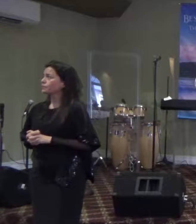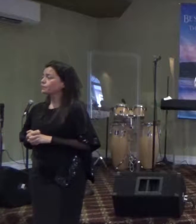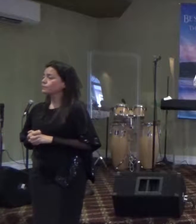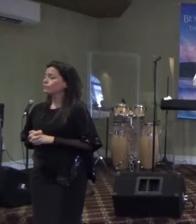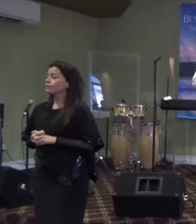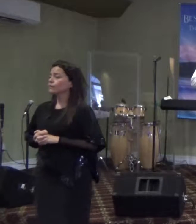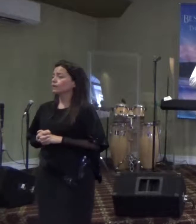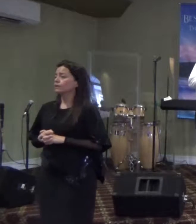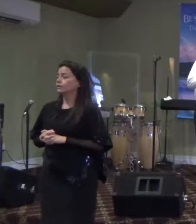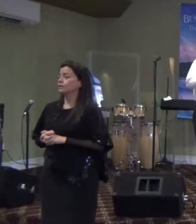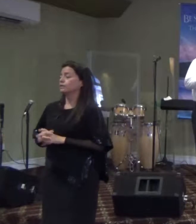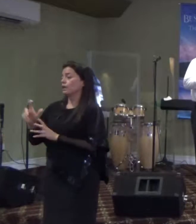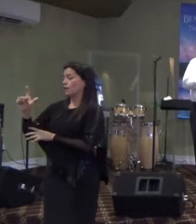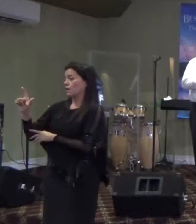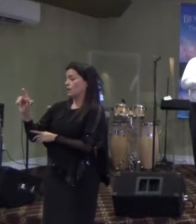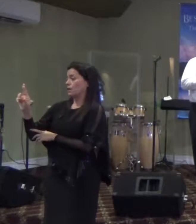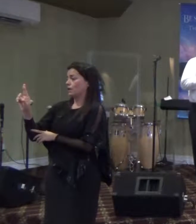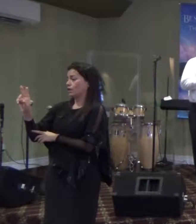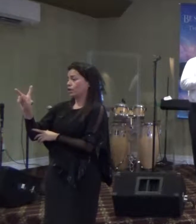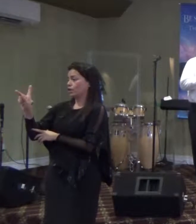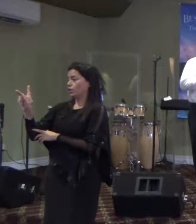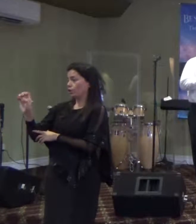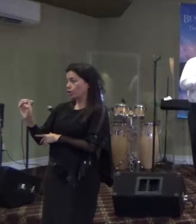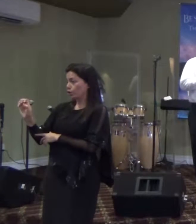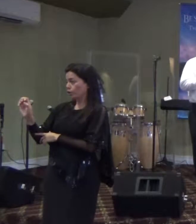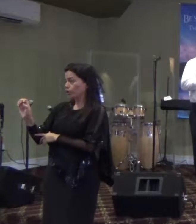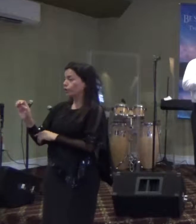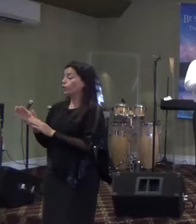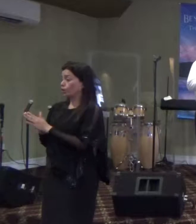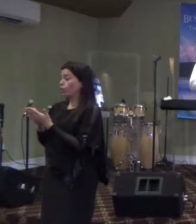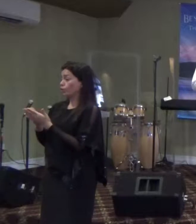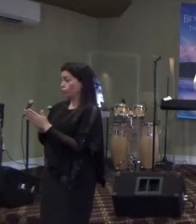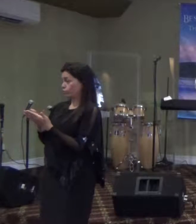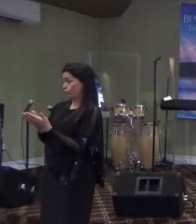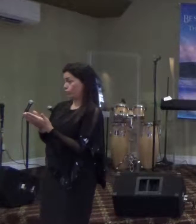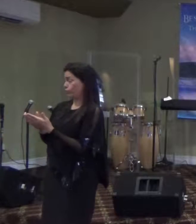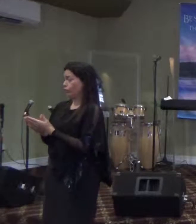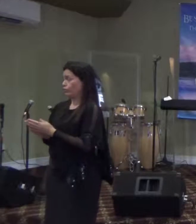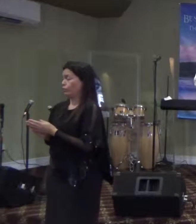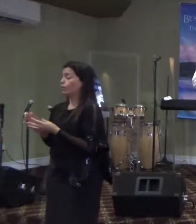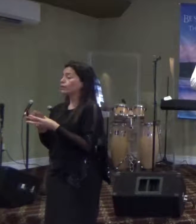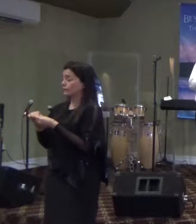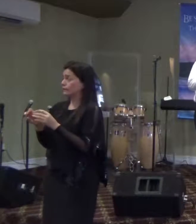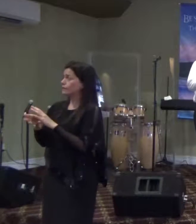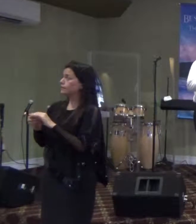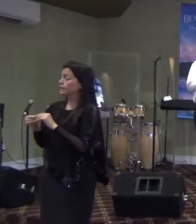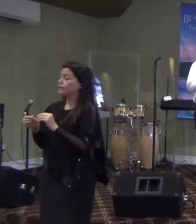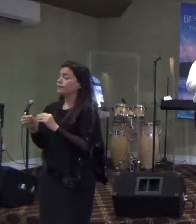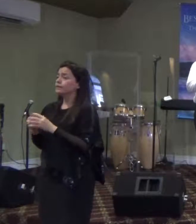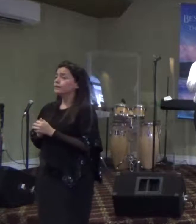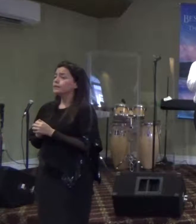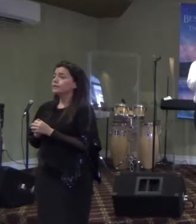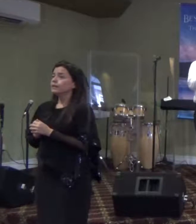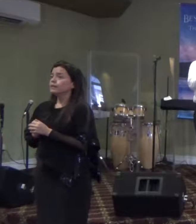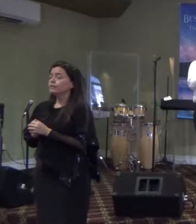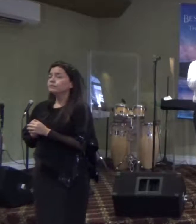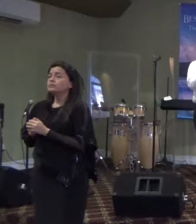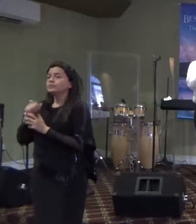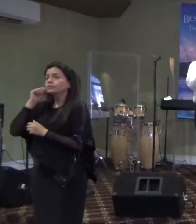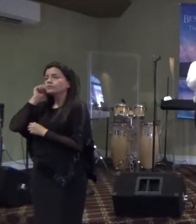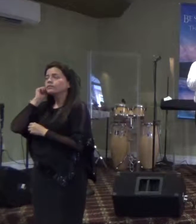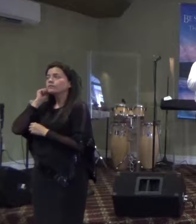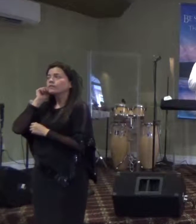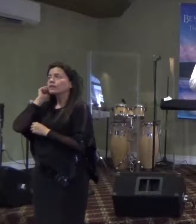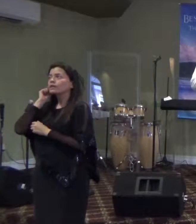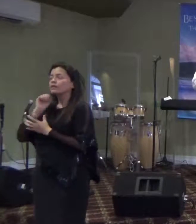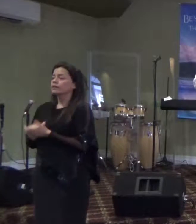Lucas 17, Jesus in Luke 17, verso 26-27, verse 26 and 27, nos dice, tells us,